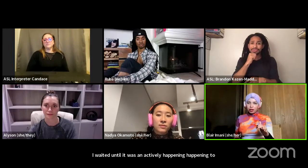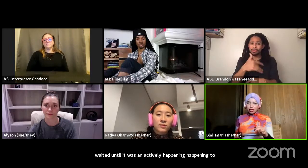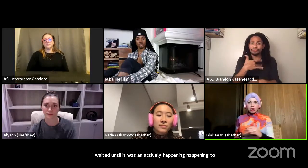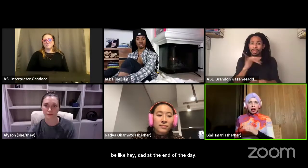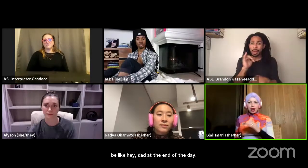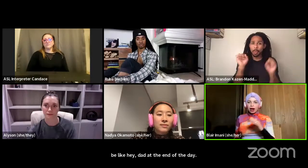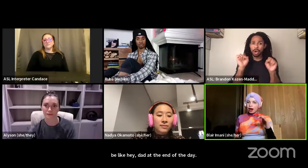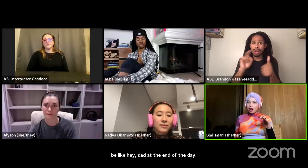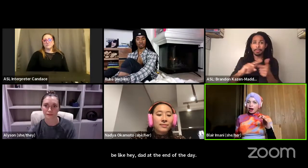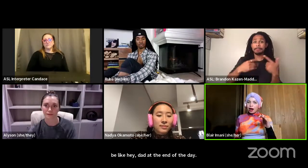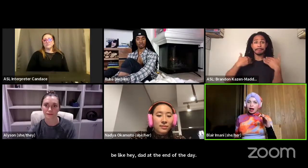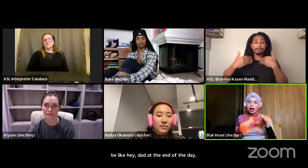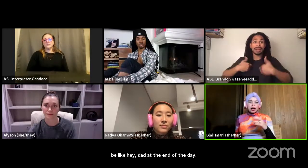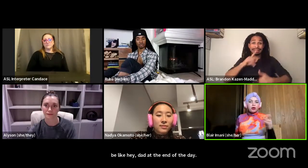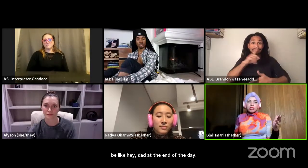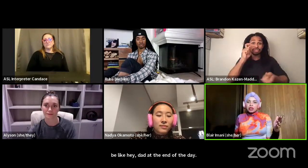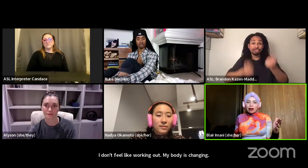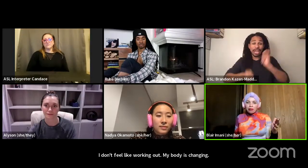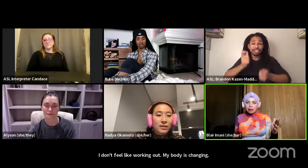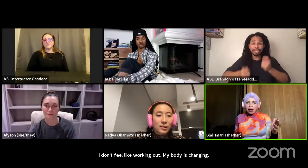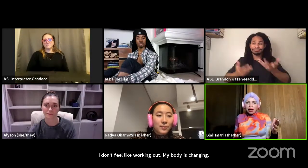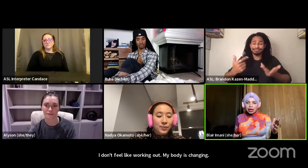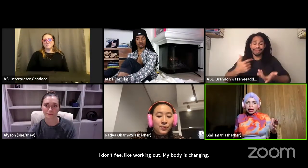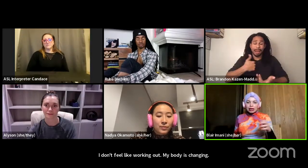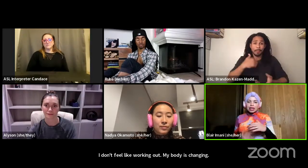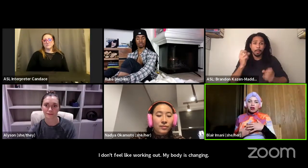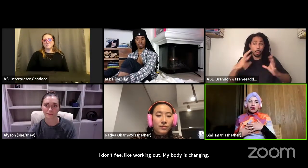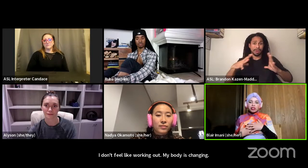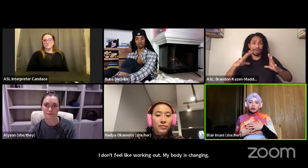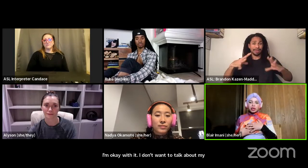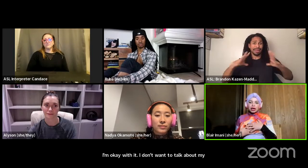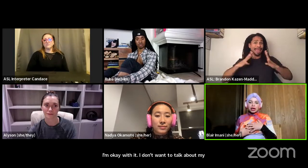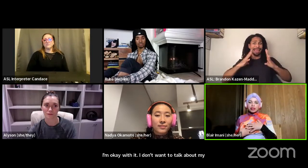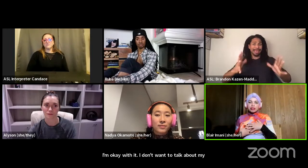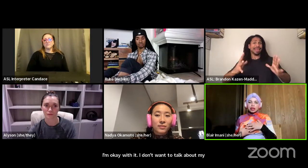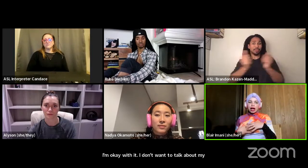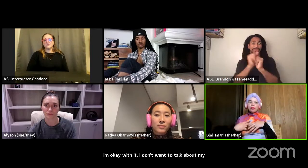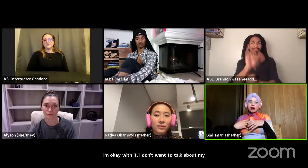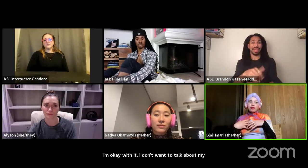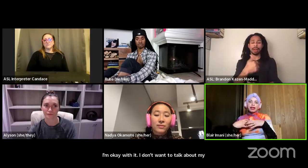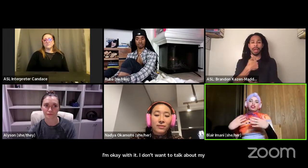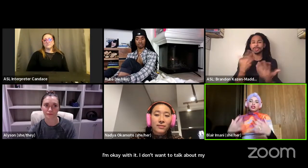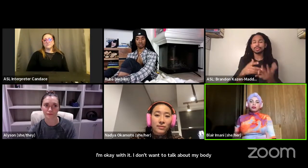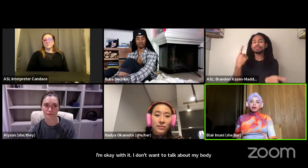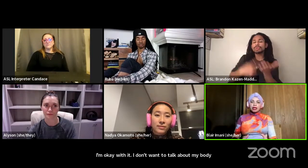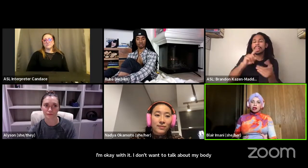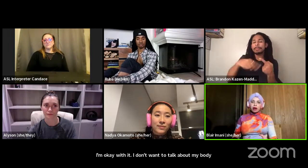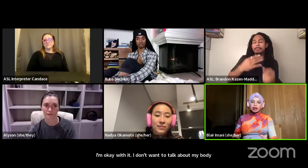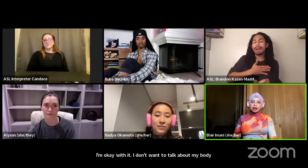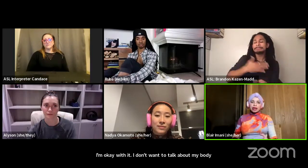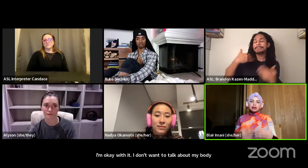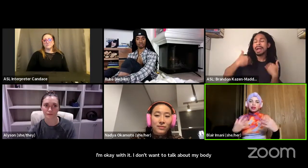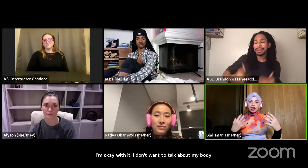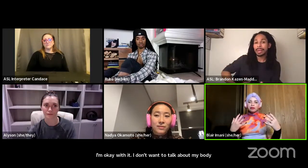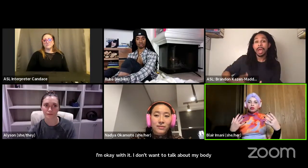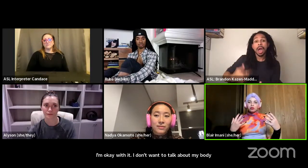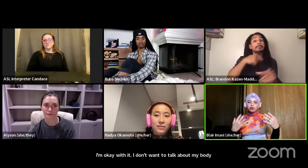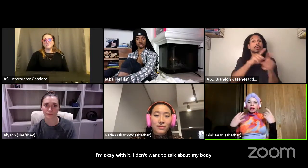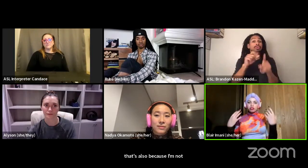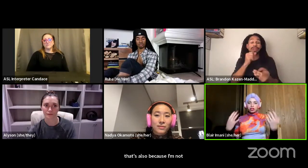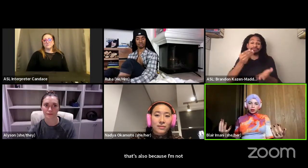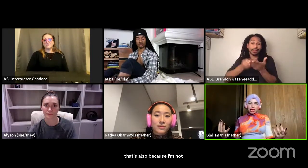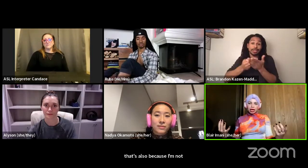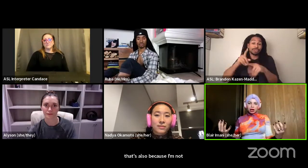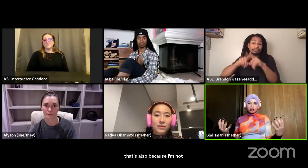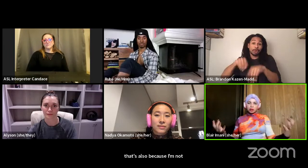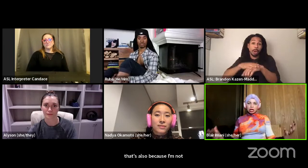I'm okay with it. I don't want to talk about my body. That's also because I'm not financially dependent on my dad. Sometimes